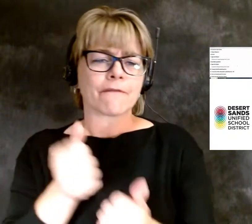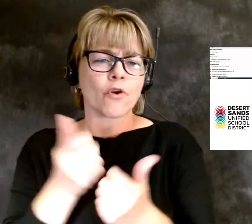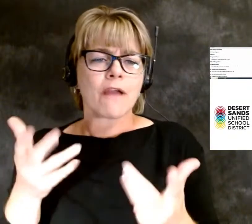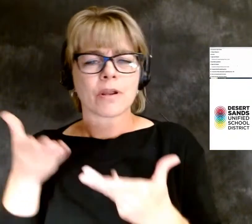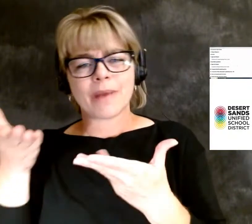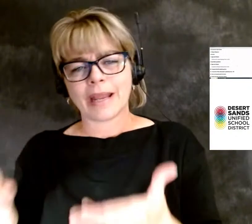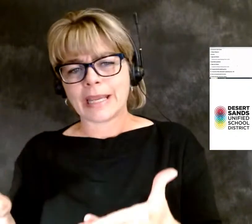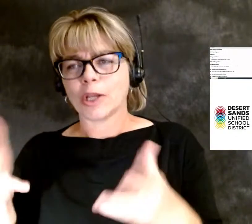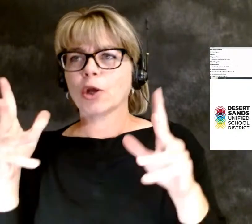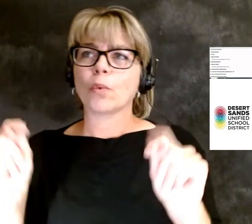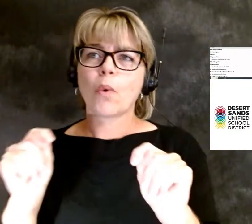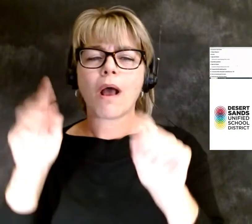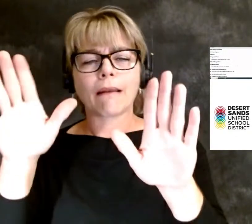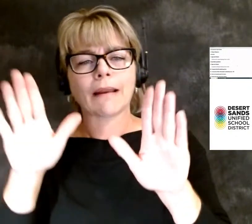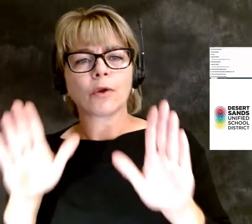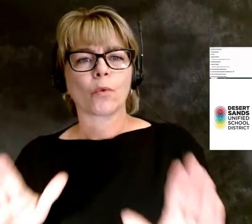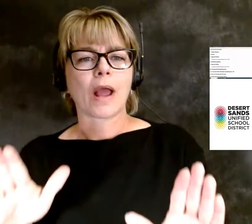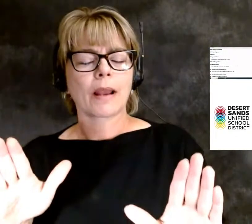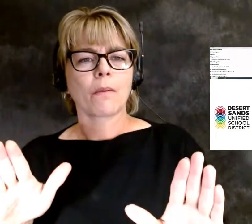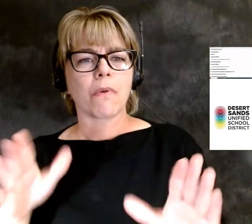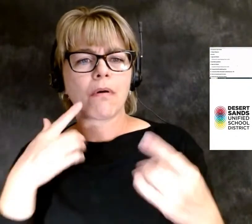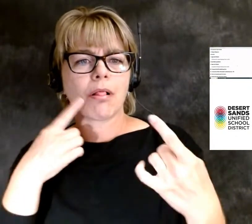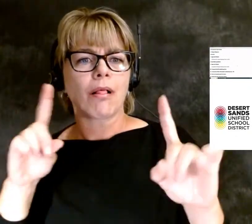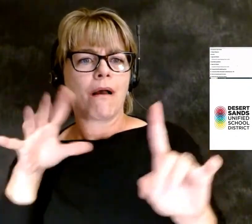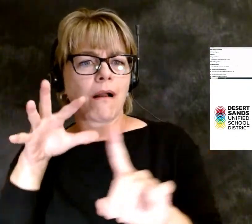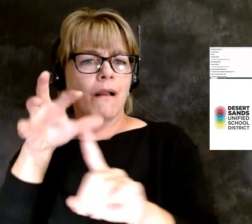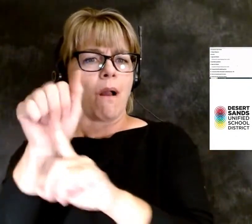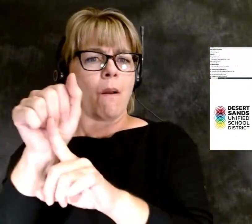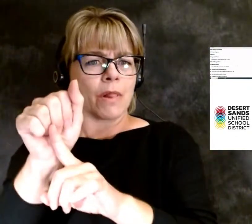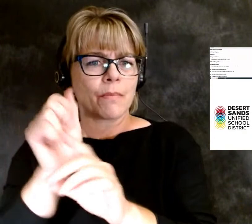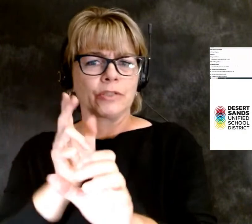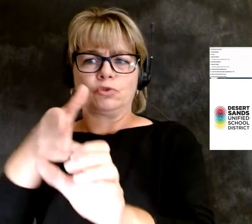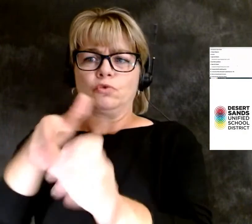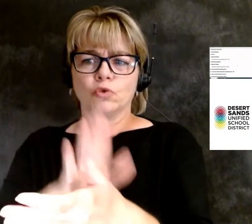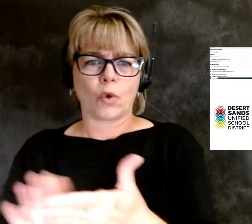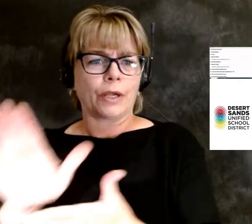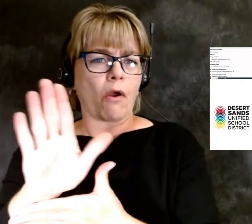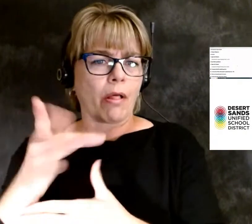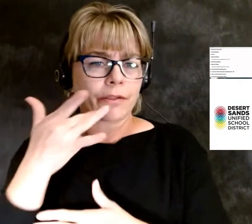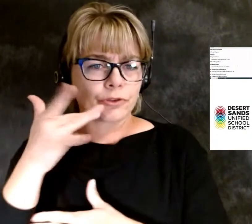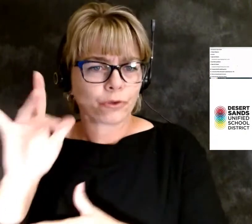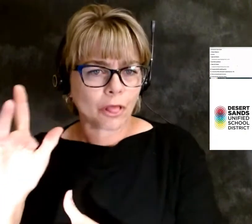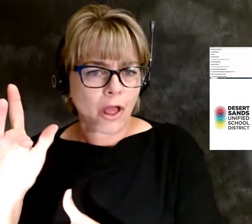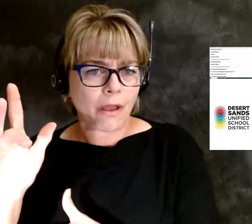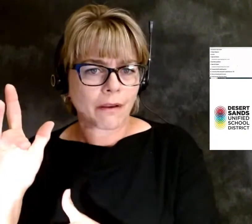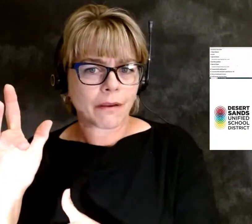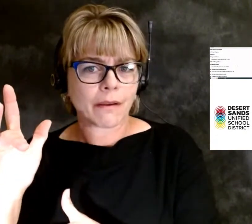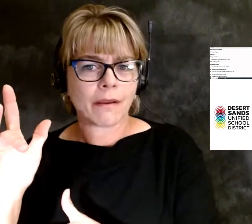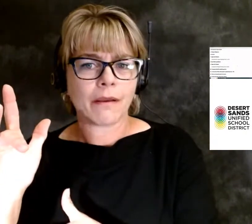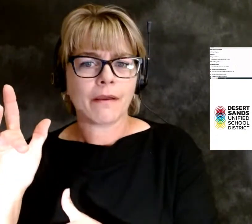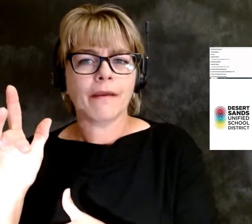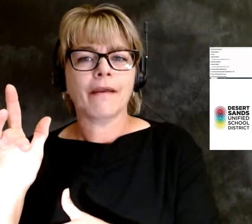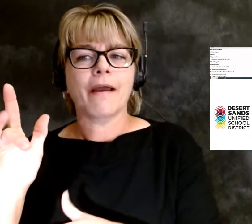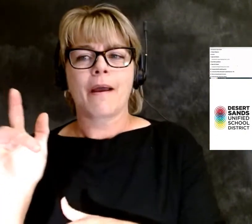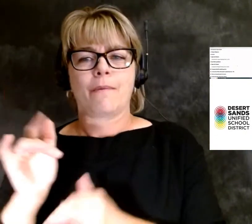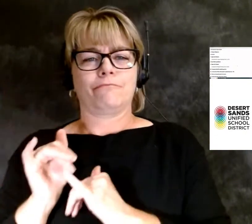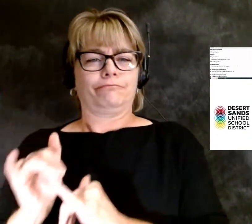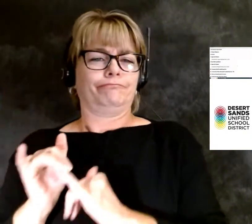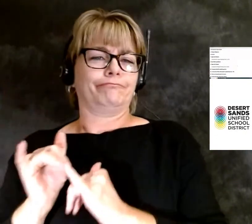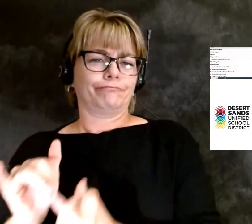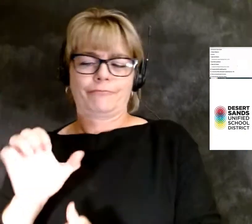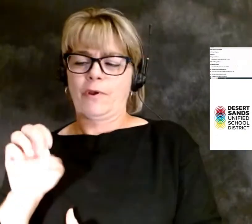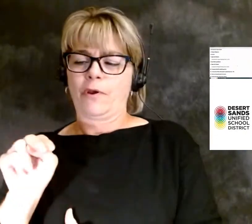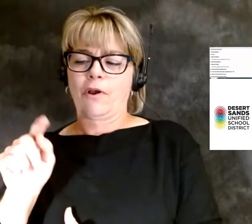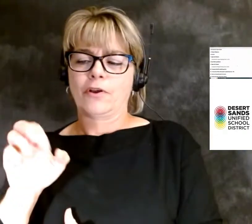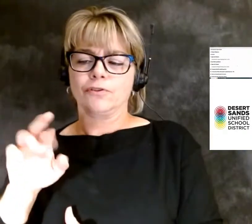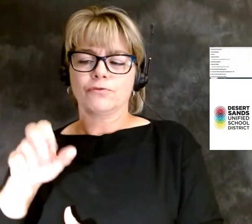an incredible accomplishment to go on to college. Good luck to you. I'll share, I'm also an entrepreneur major, so that's kind of nice.